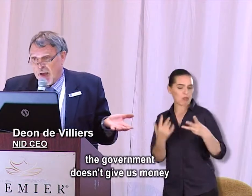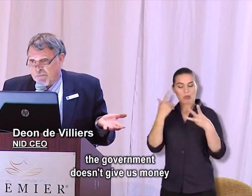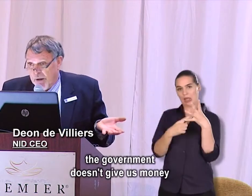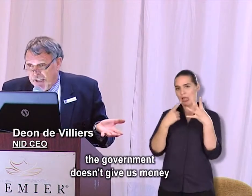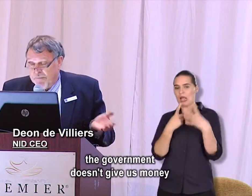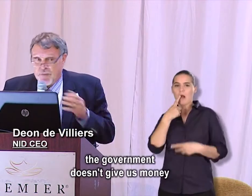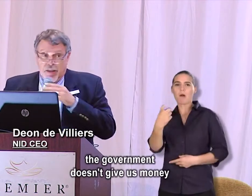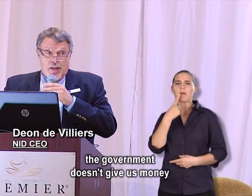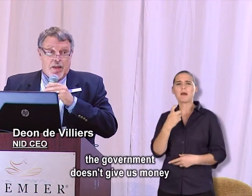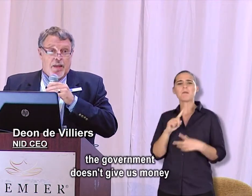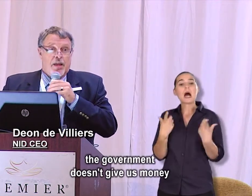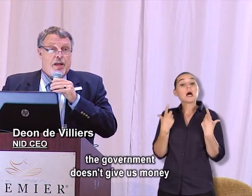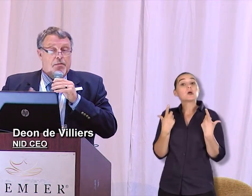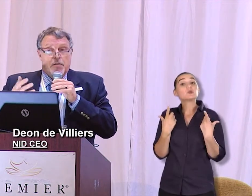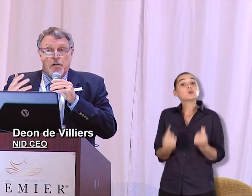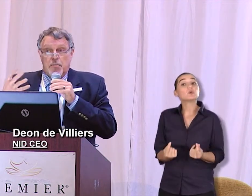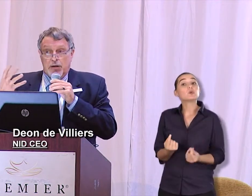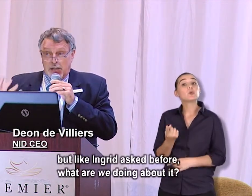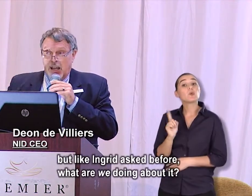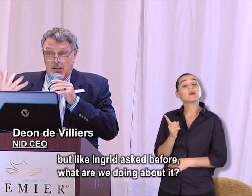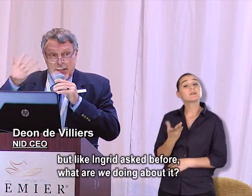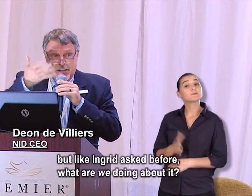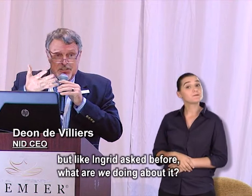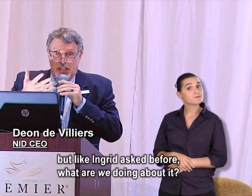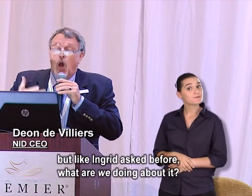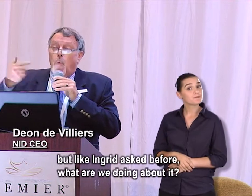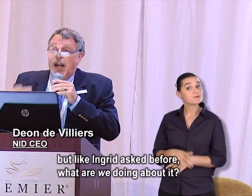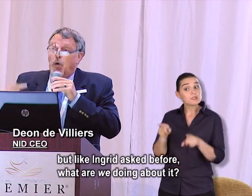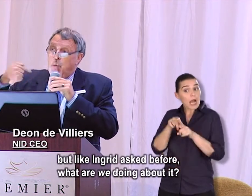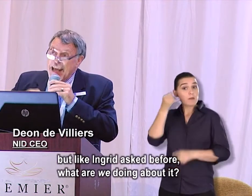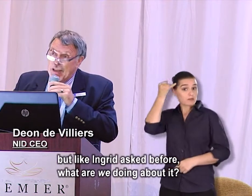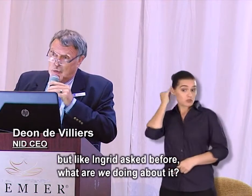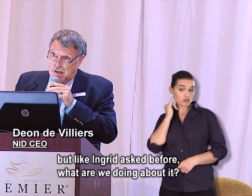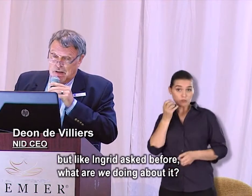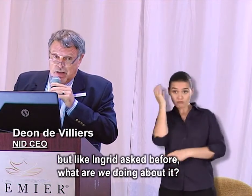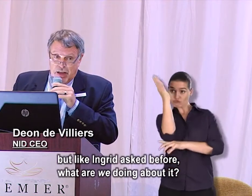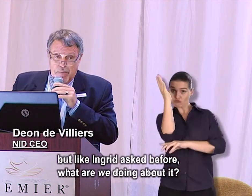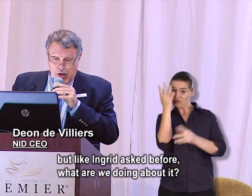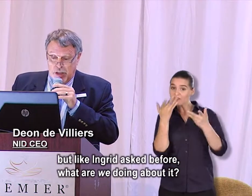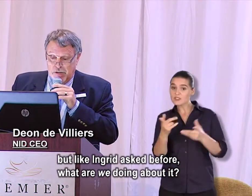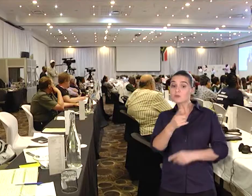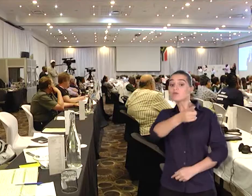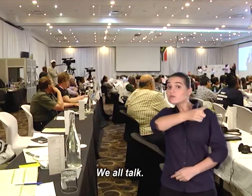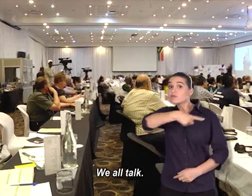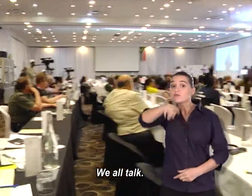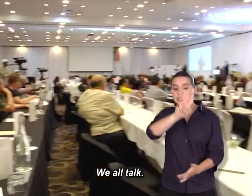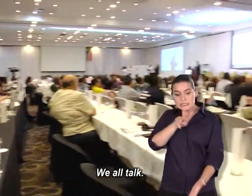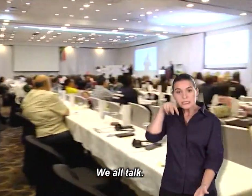pay us money. But like Ingrid said, what are we doing about it? We all